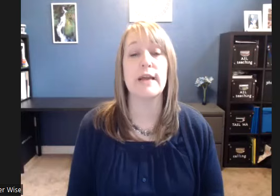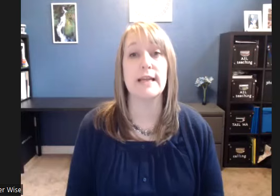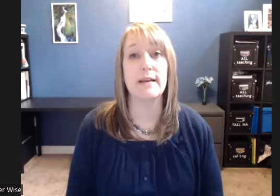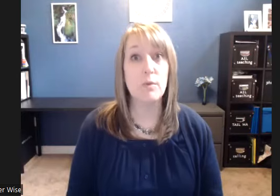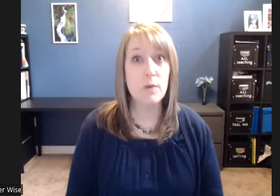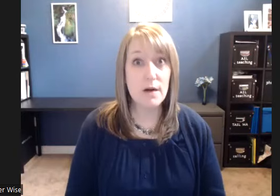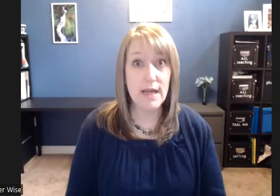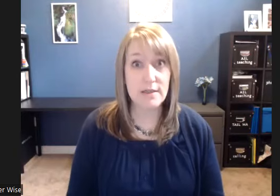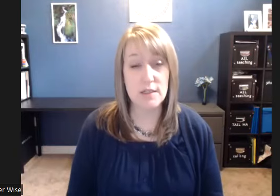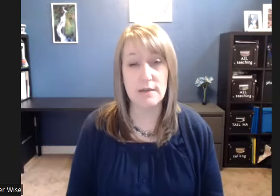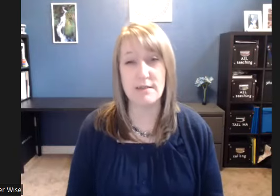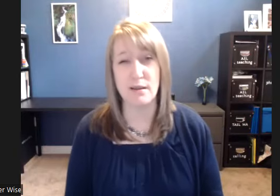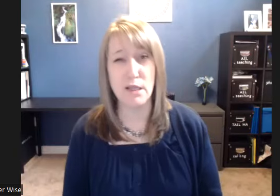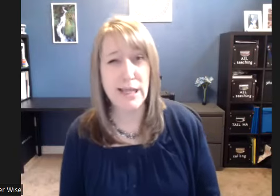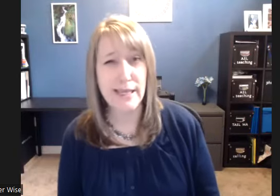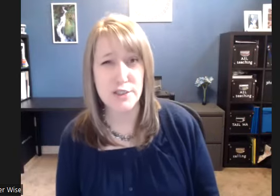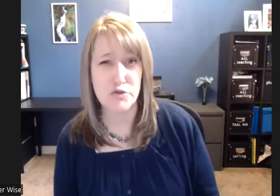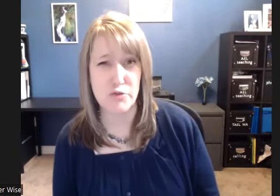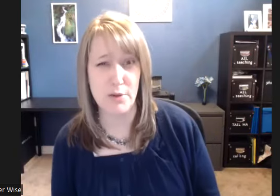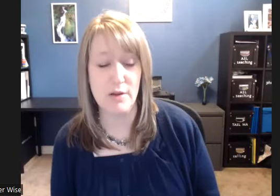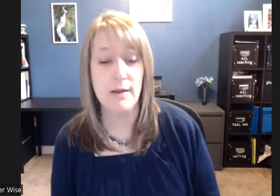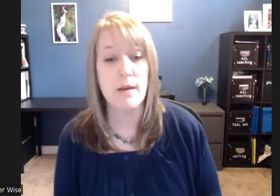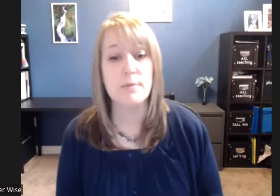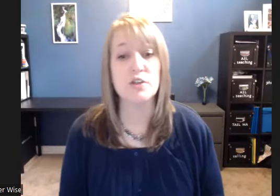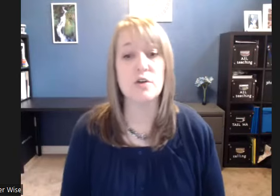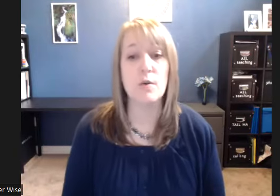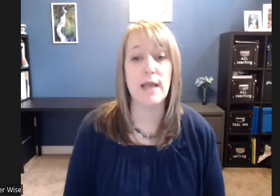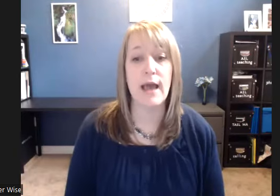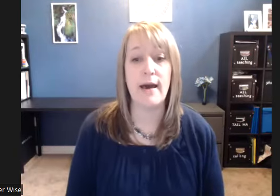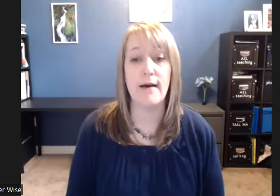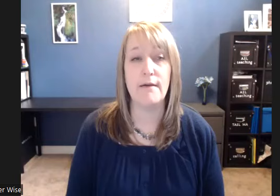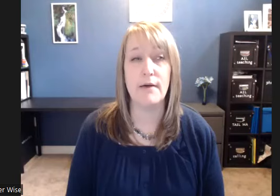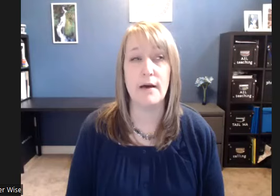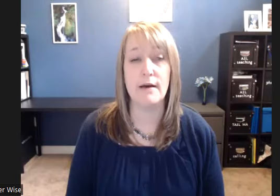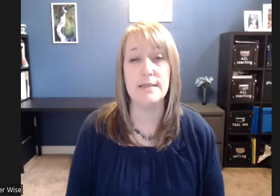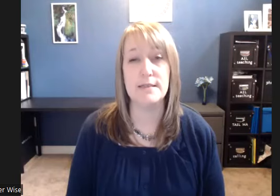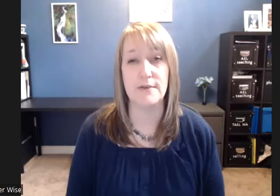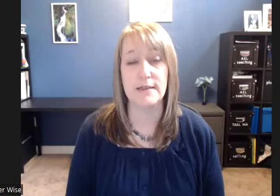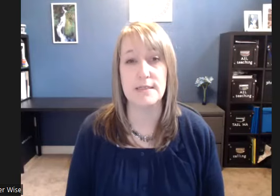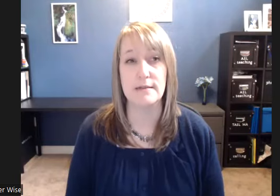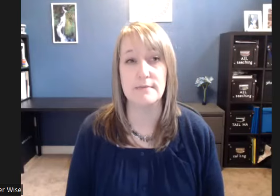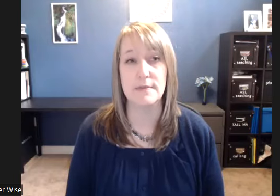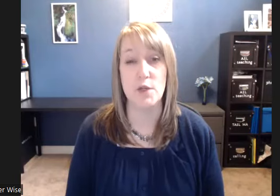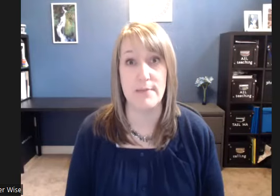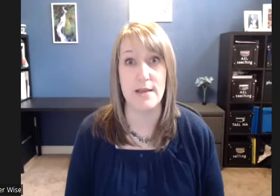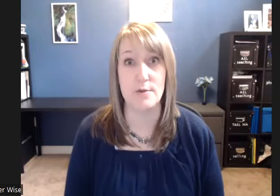Worried. Now, worried actually looks a lot like trouble, but you're going to have a different non-manual